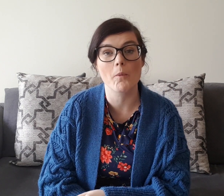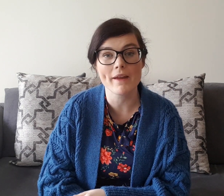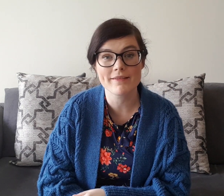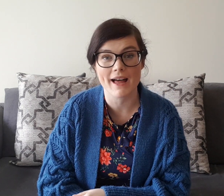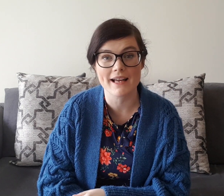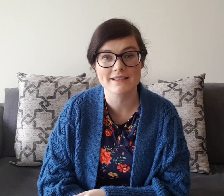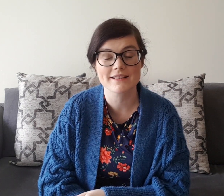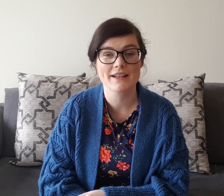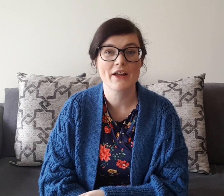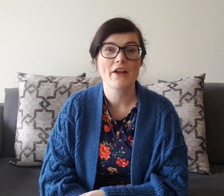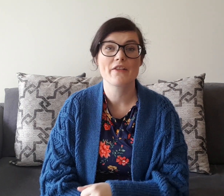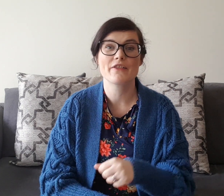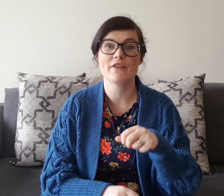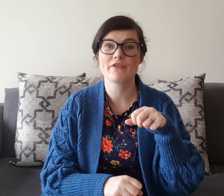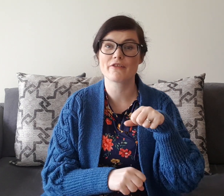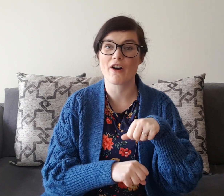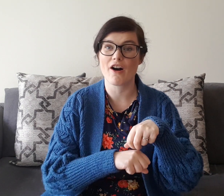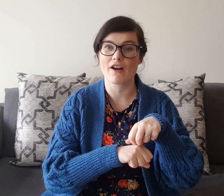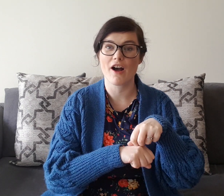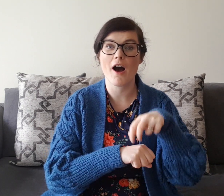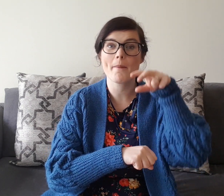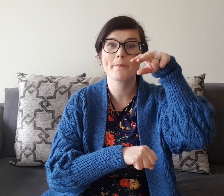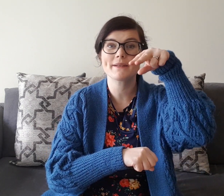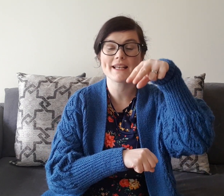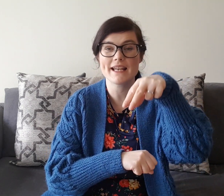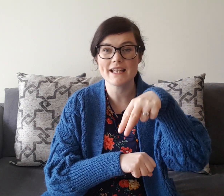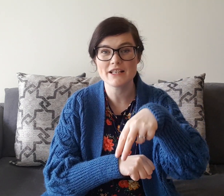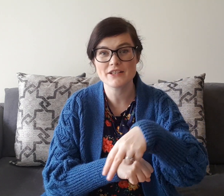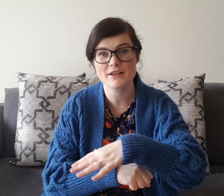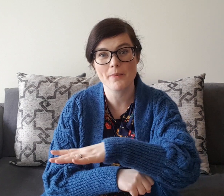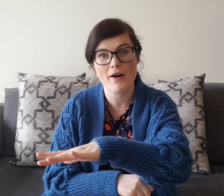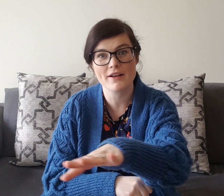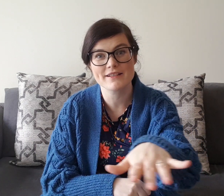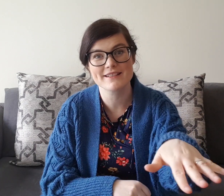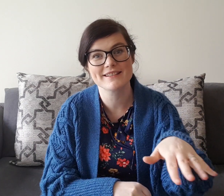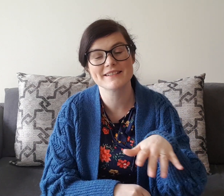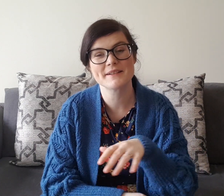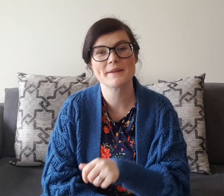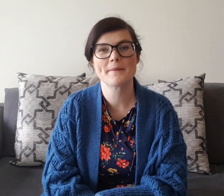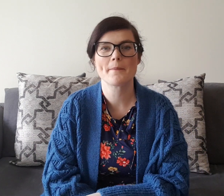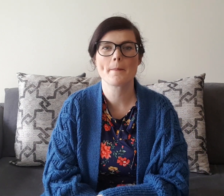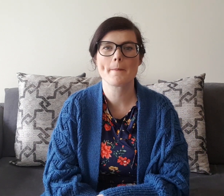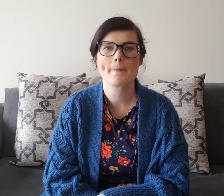with that, the frog hopped into the pond.